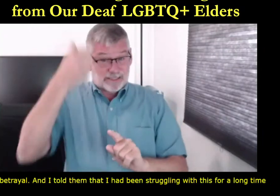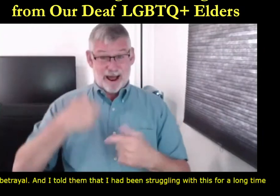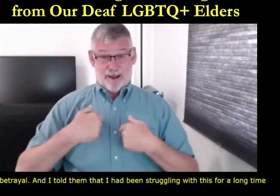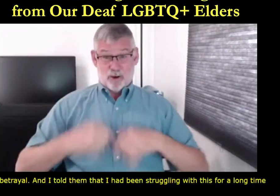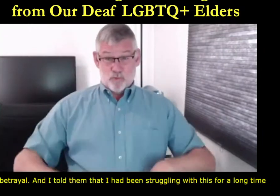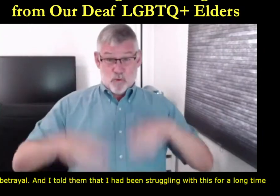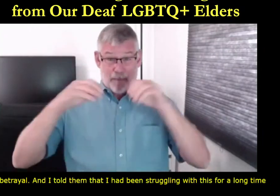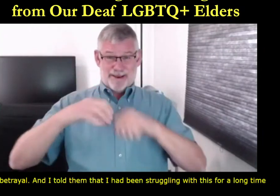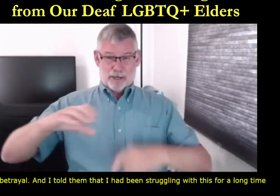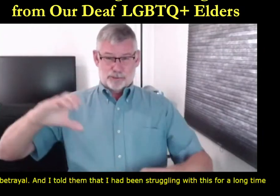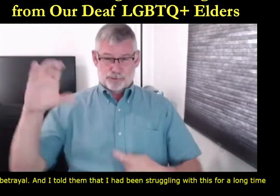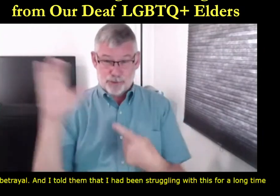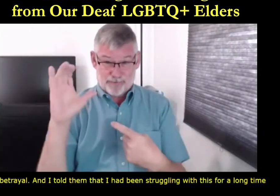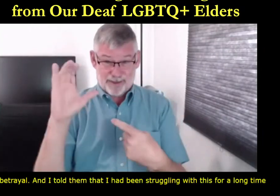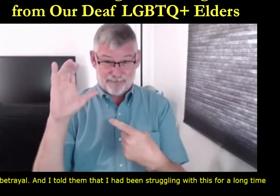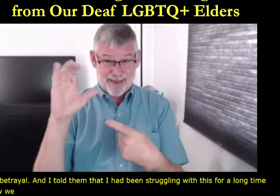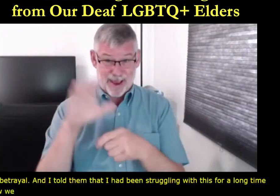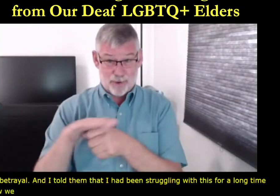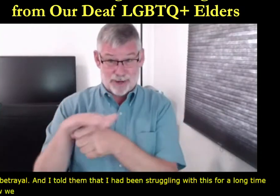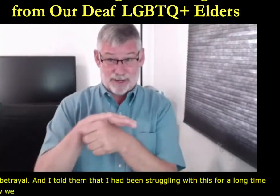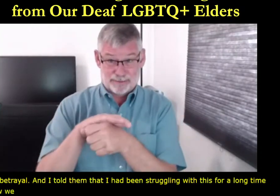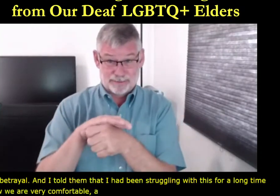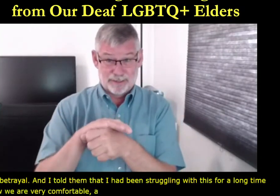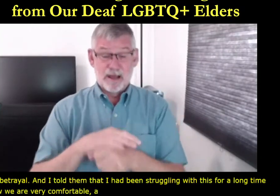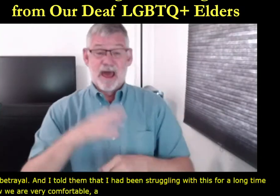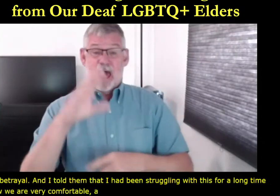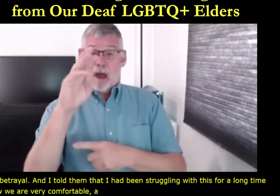but the history behind this is because i grew up in columbus area